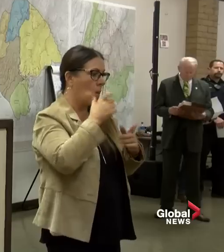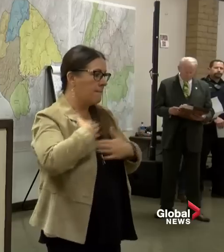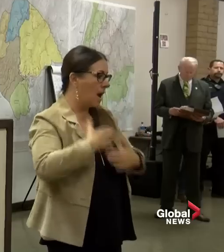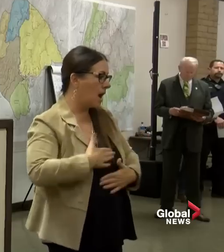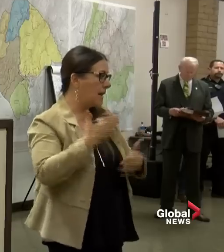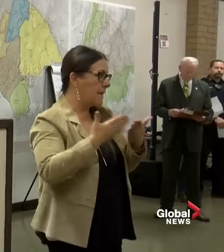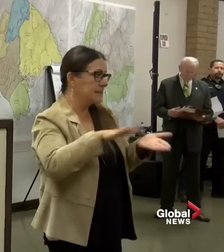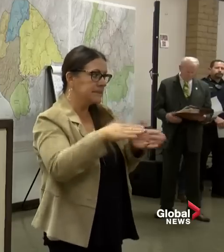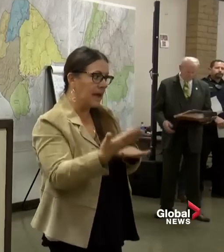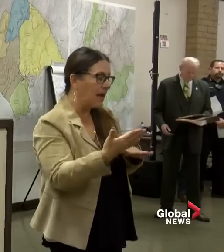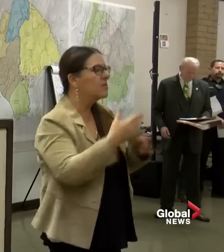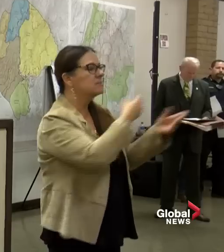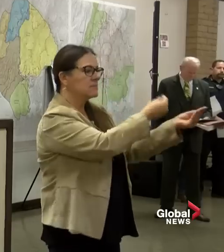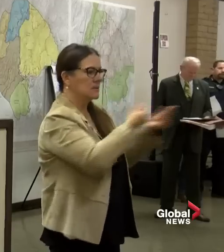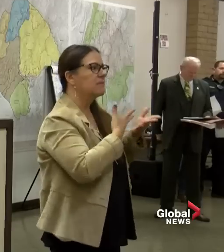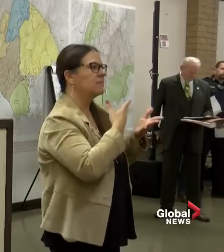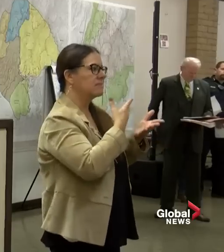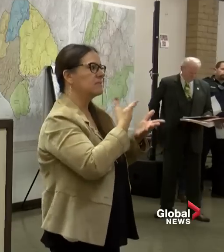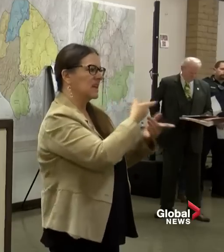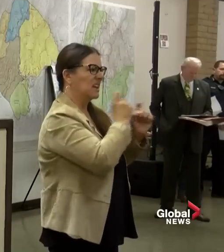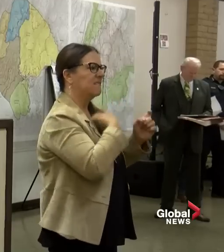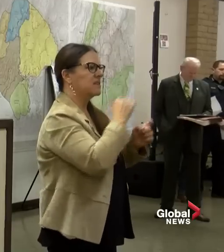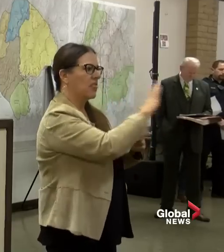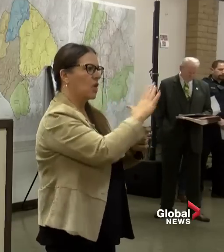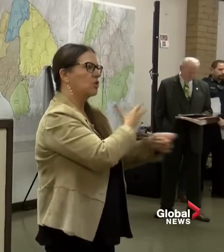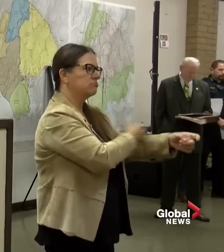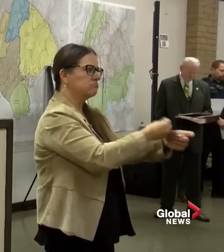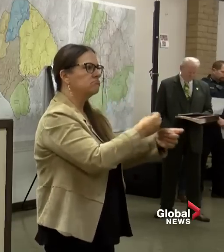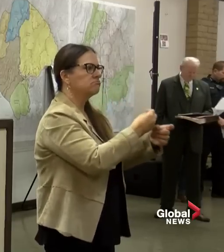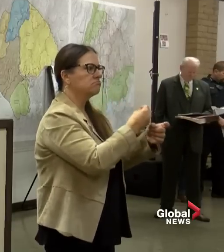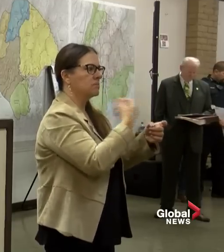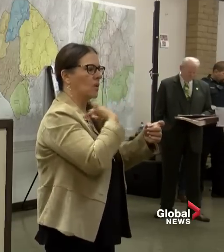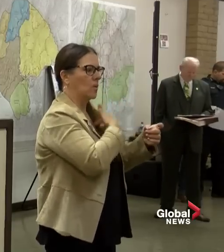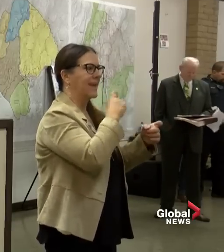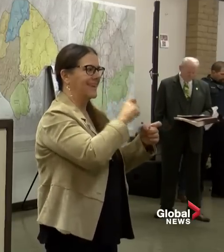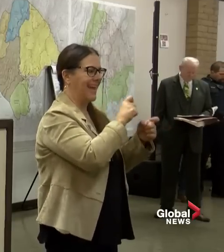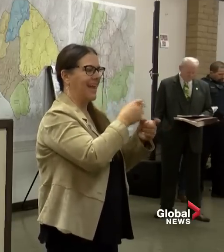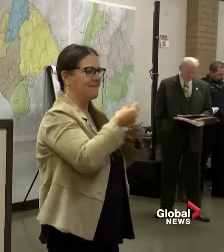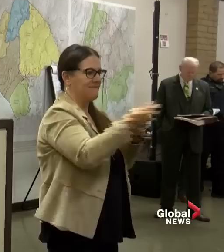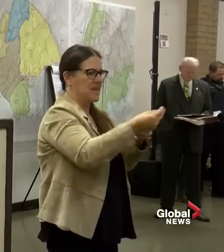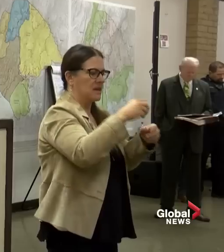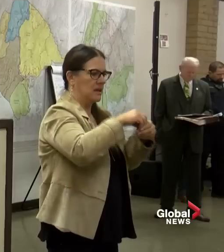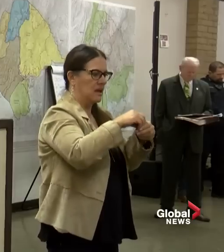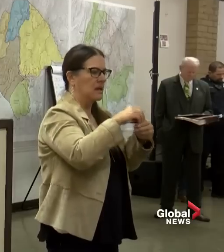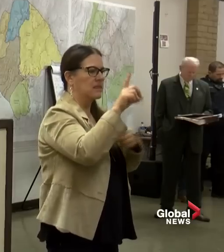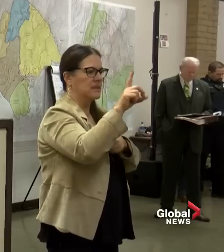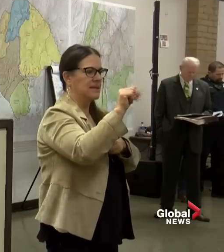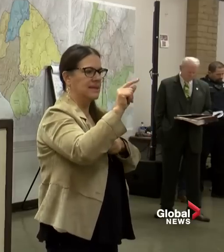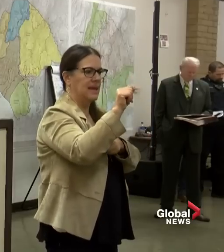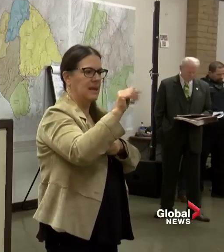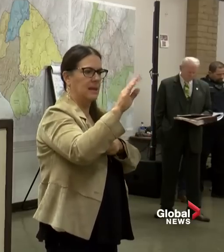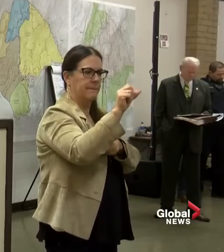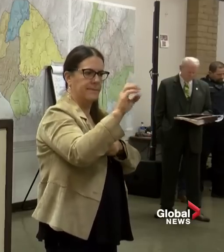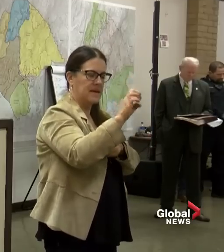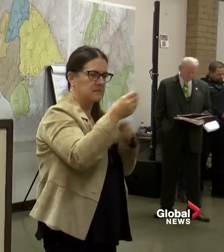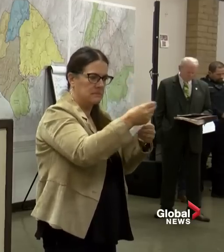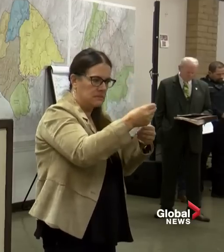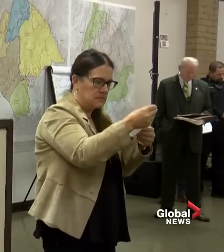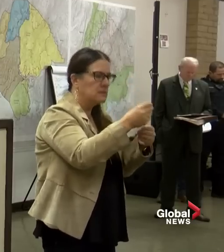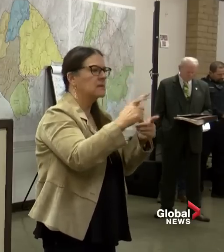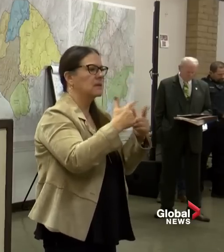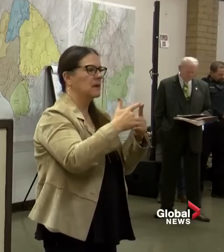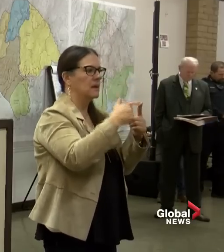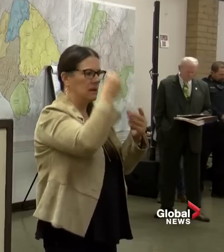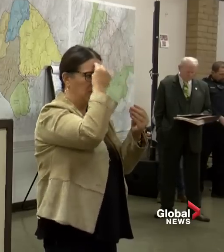provide or forward that information into a database that is searched then against the database that contains